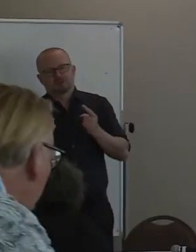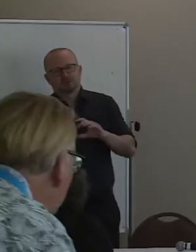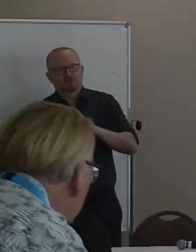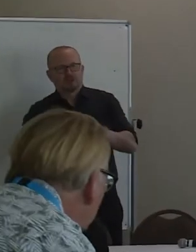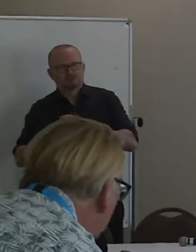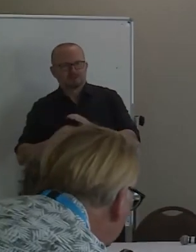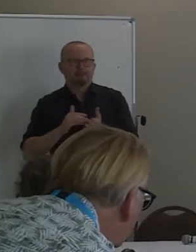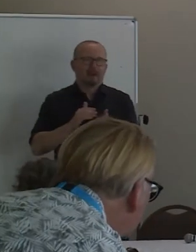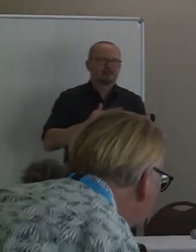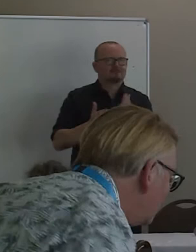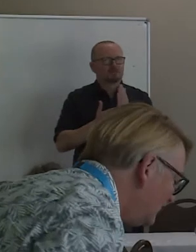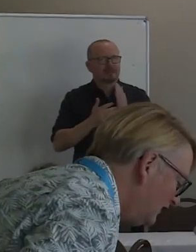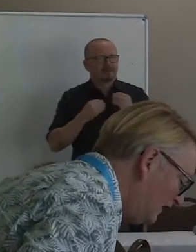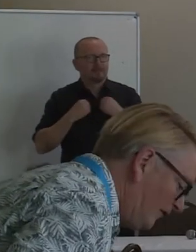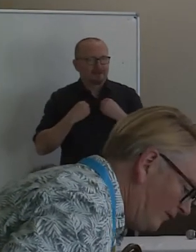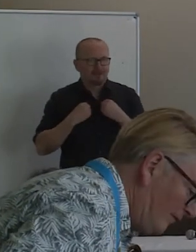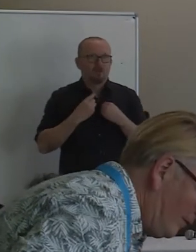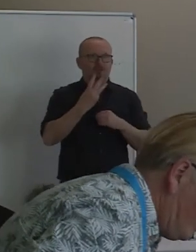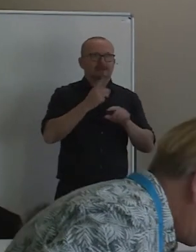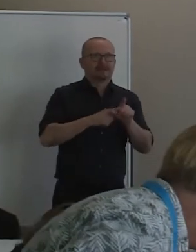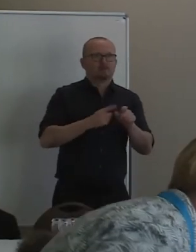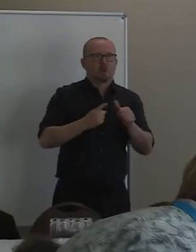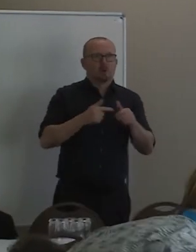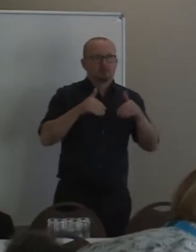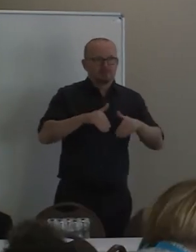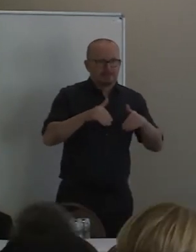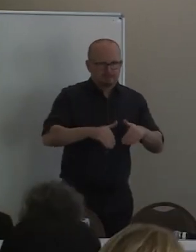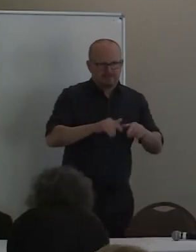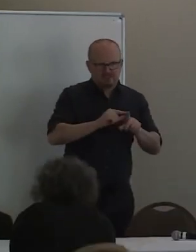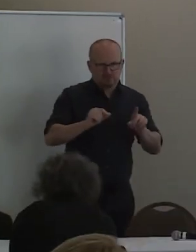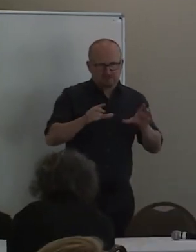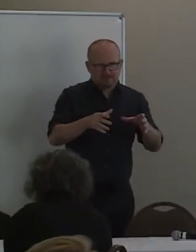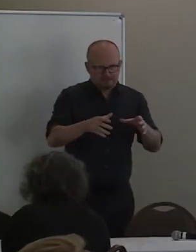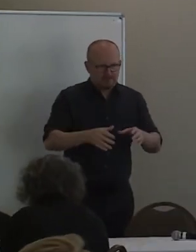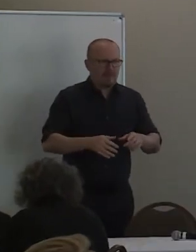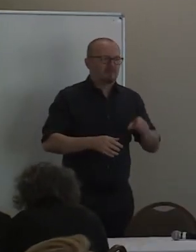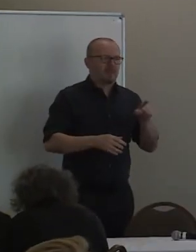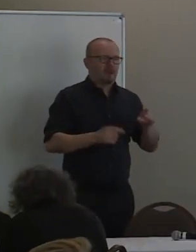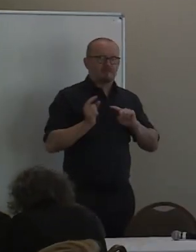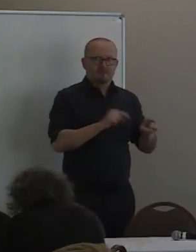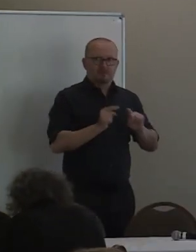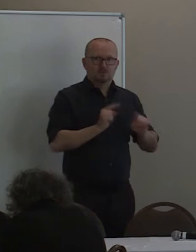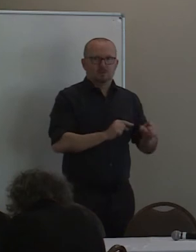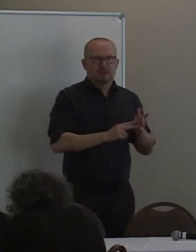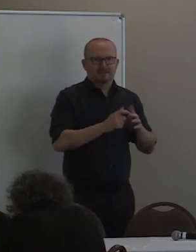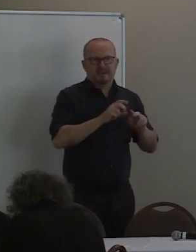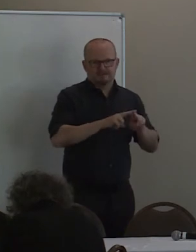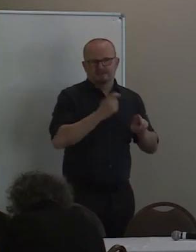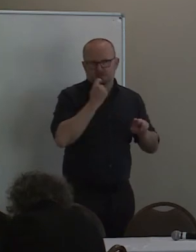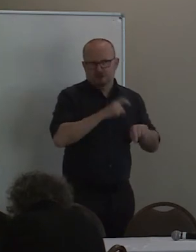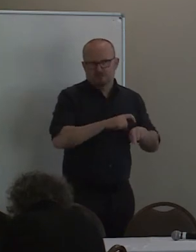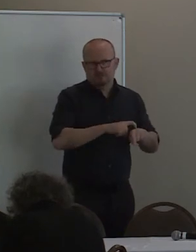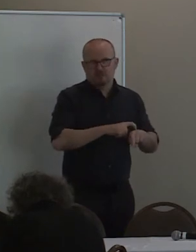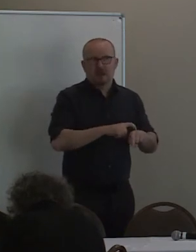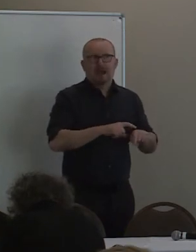tech company. I spent 3 years at Auckland Museum in the digital team, and I've been to this conference a few times, as well as many others,